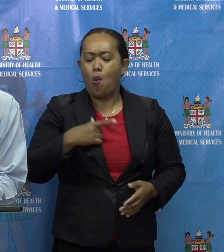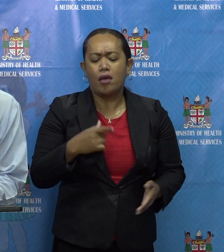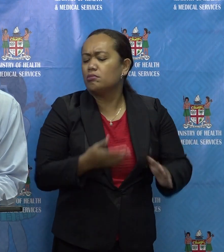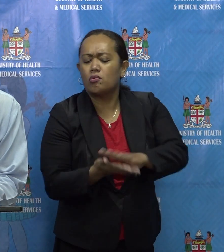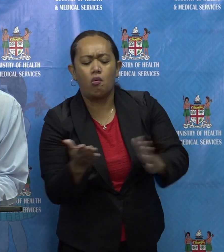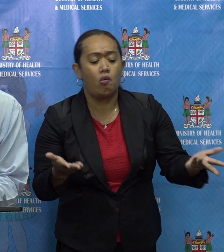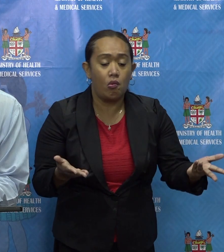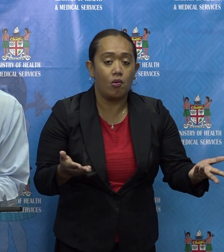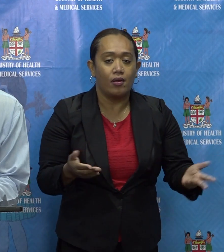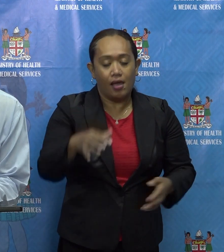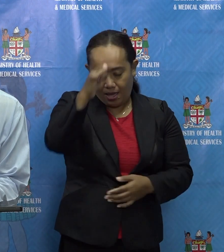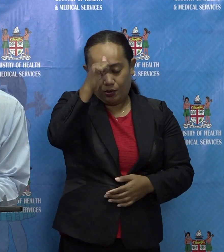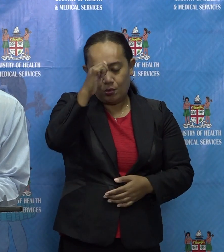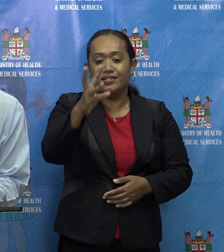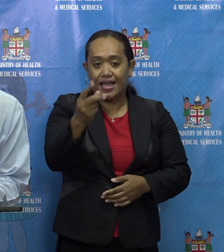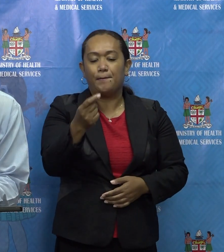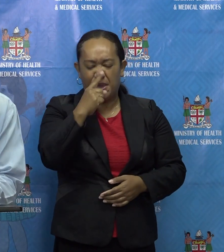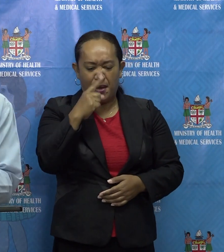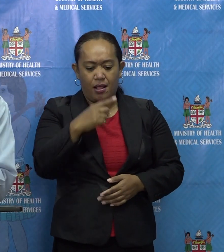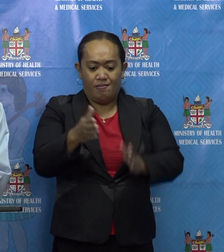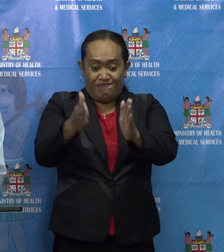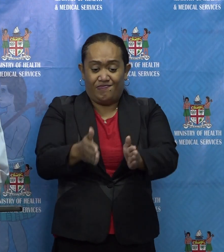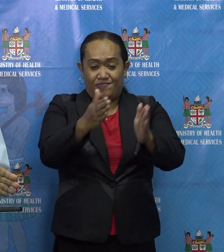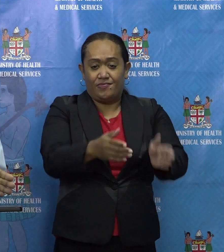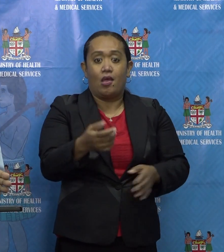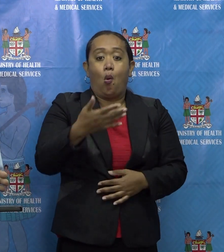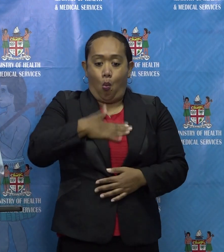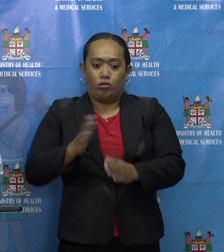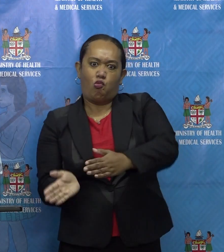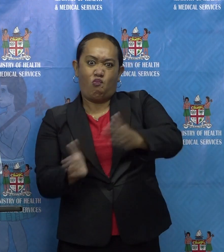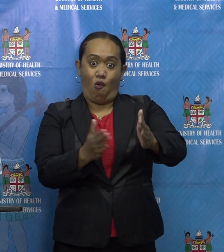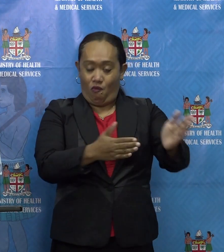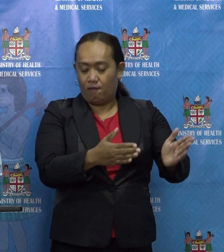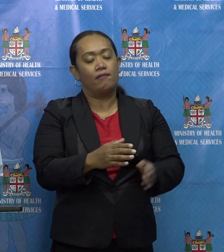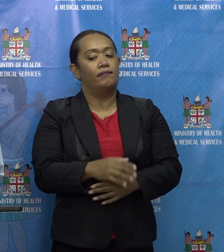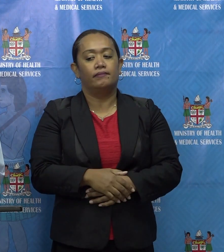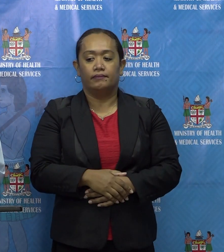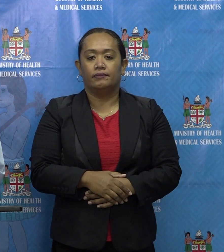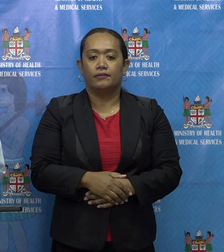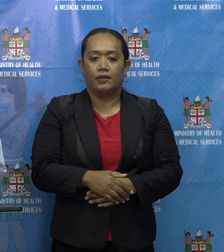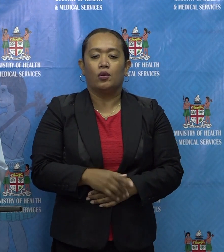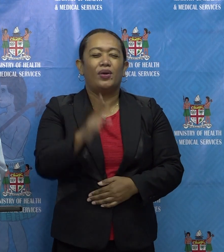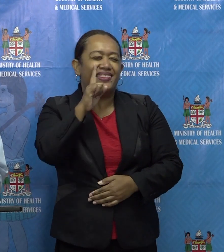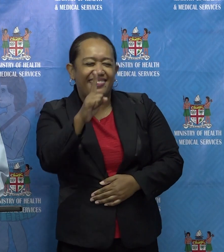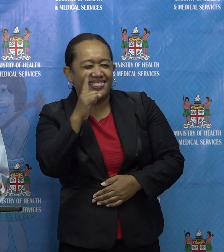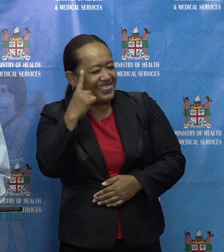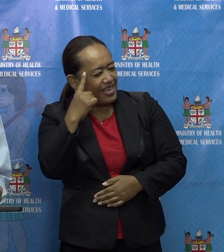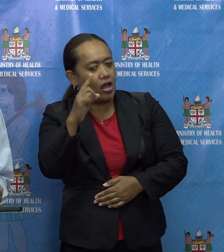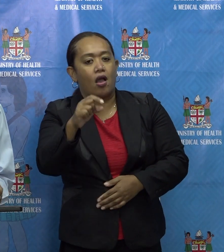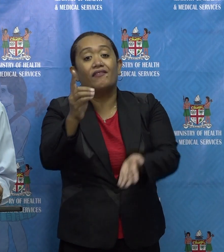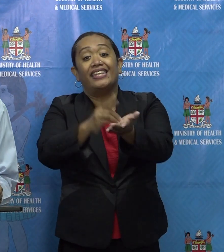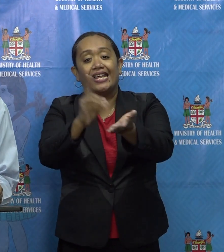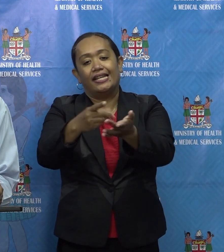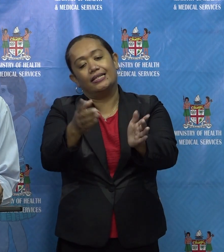I know there are some people within a containment area who are looking to move to a non-containment area. We will have to work out a separate date for you.